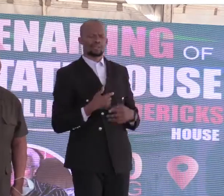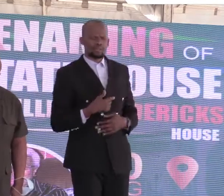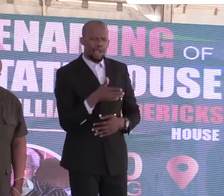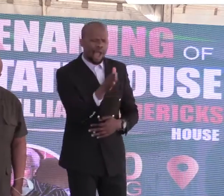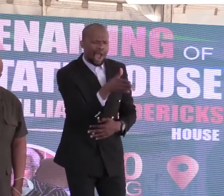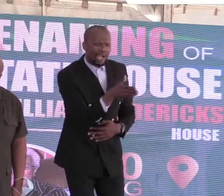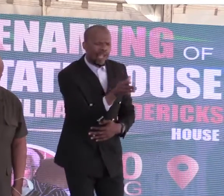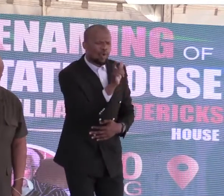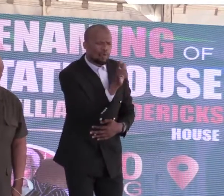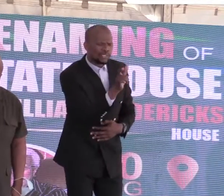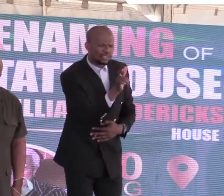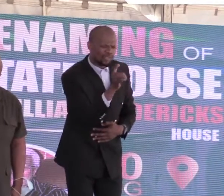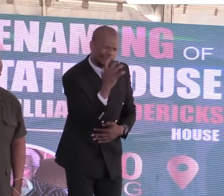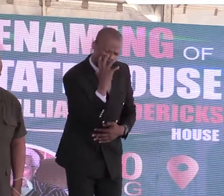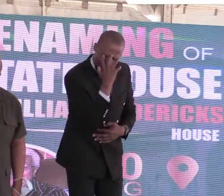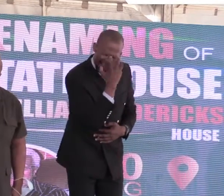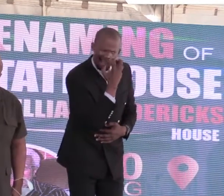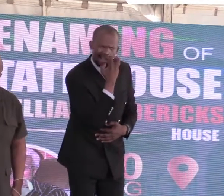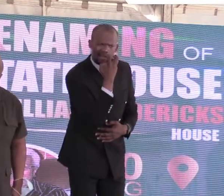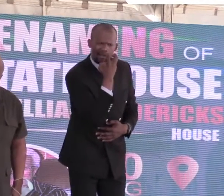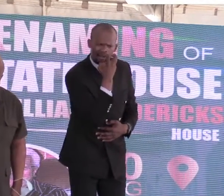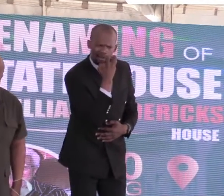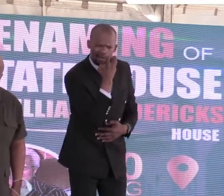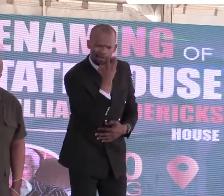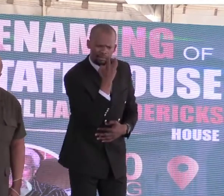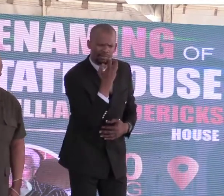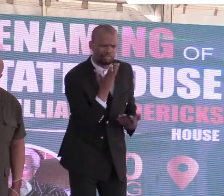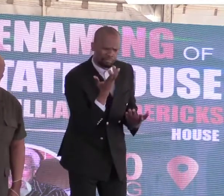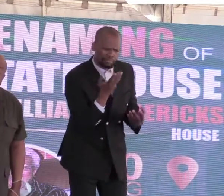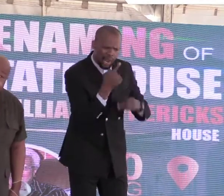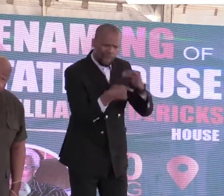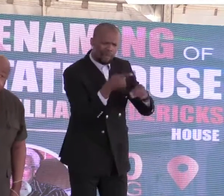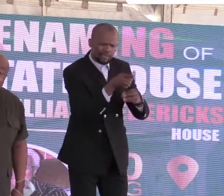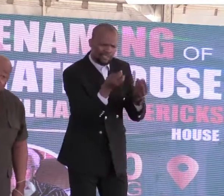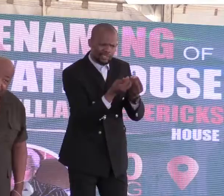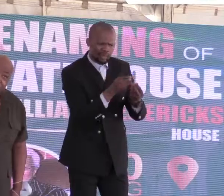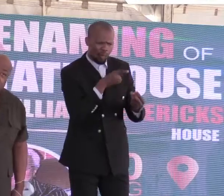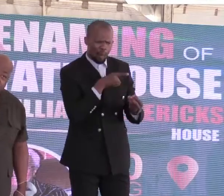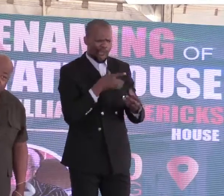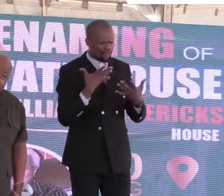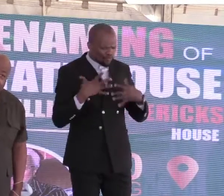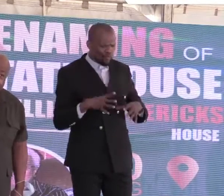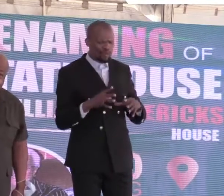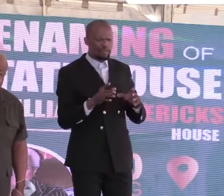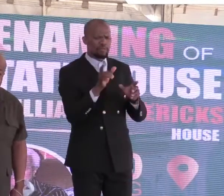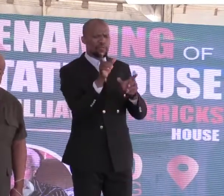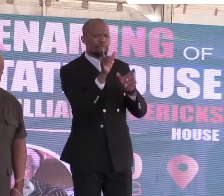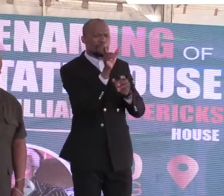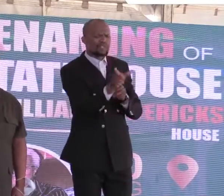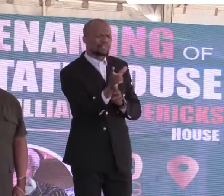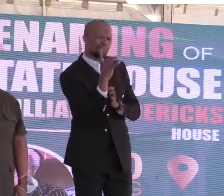akukho mntu uqumbileyo na phofu uthoni ngale nto ngoba ndifuna uqumbisa mntu.